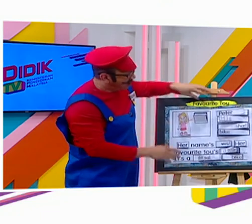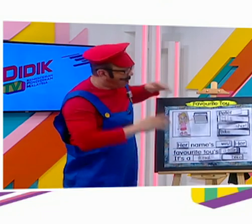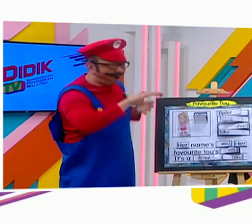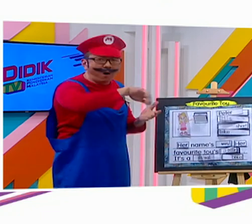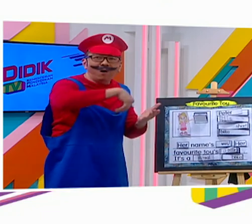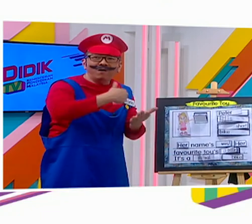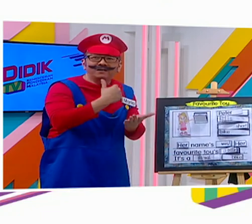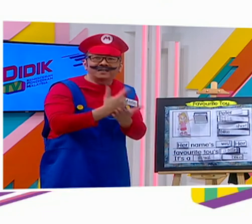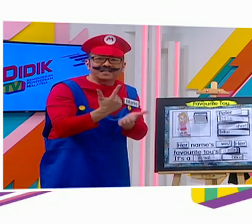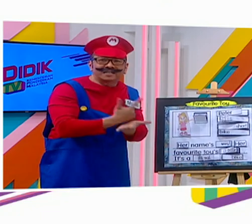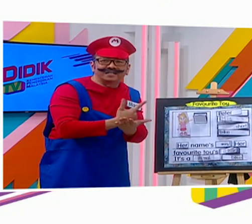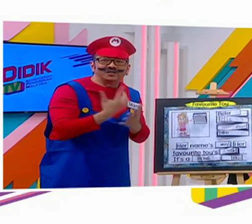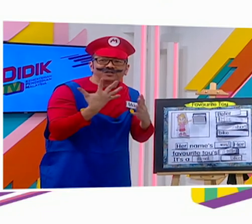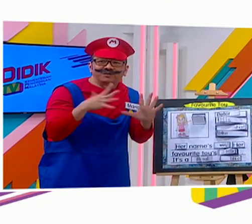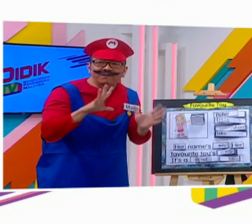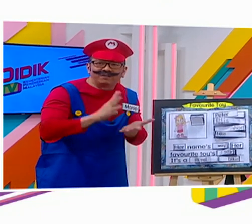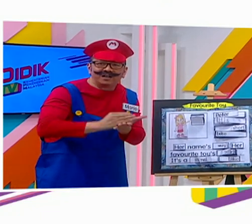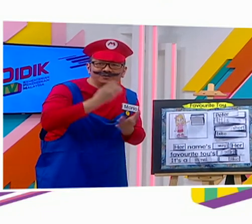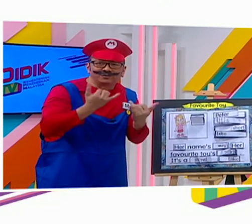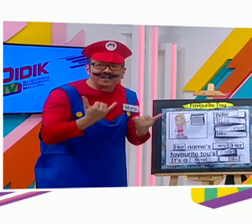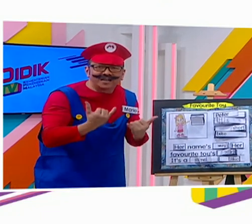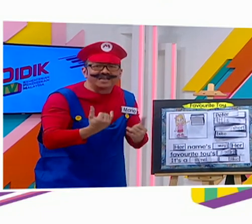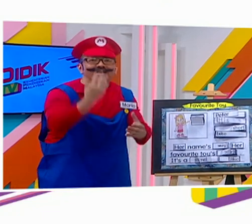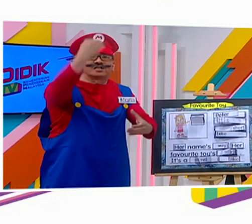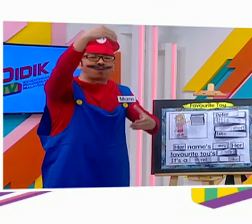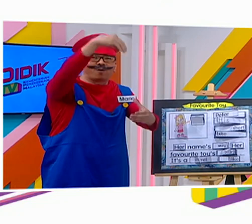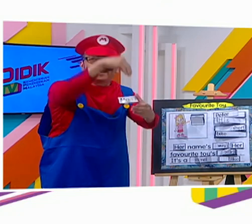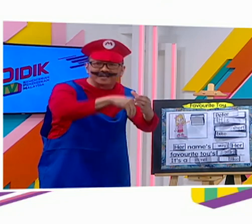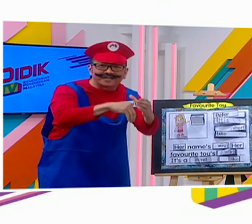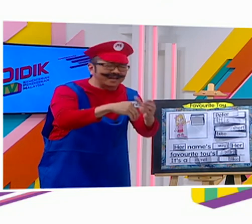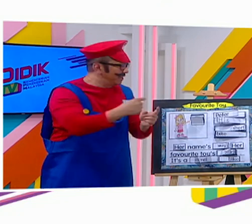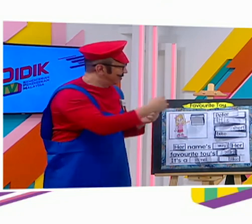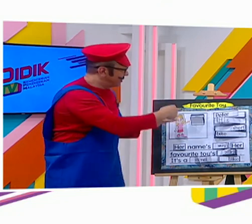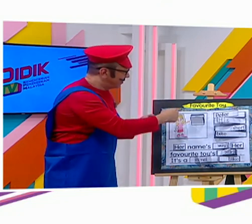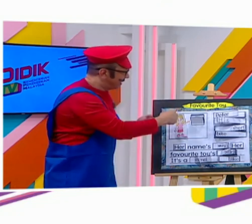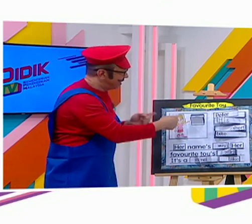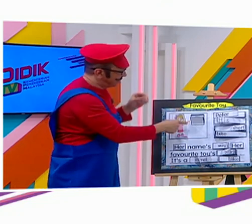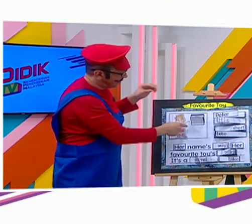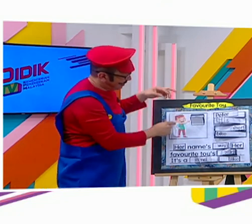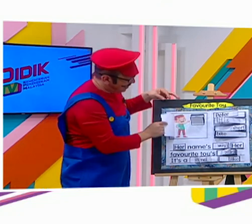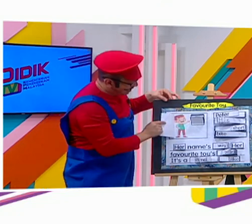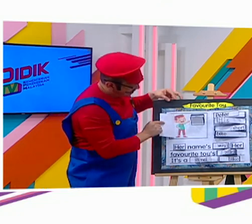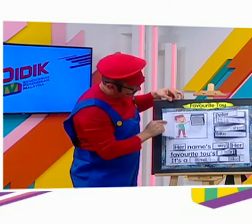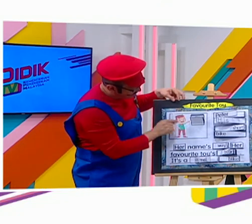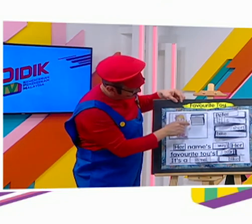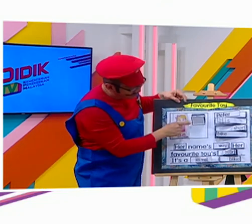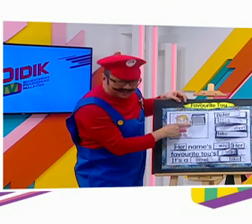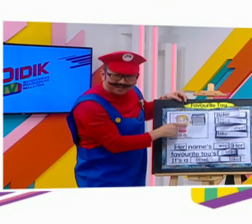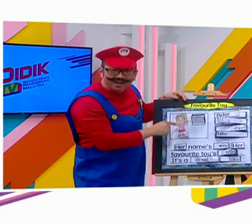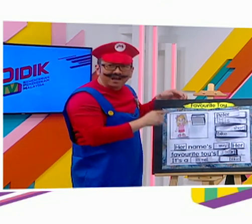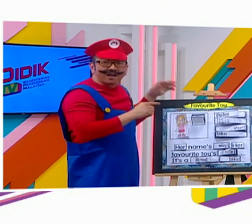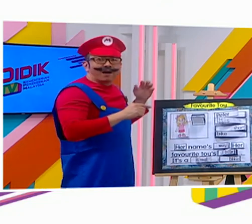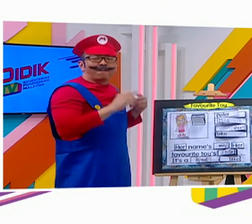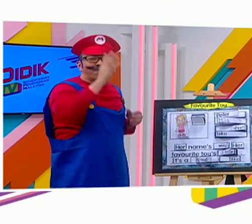Okay. All the lesson you have learned today is all inside here. Okay, let's see. Okay, you can